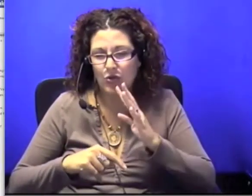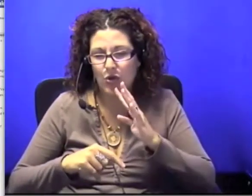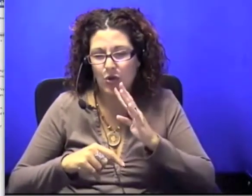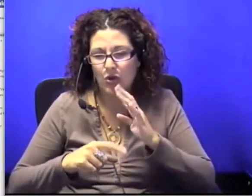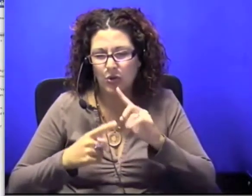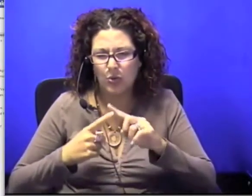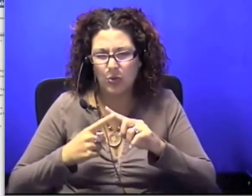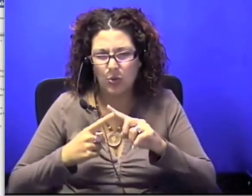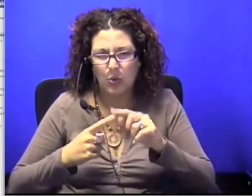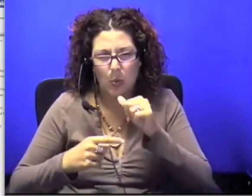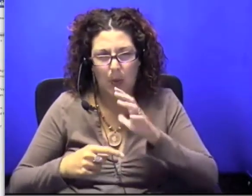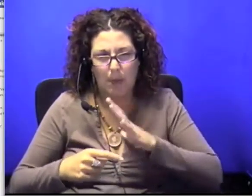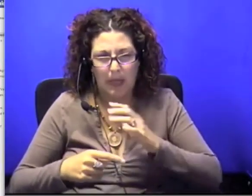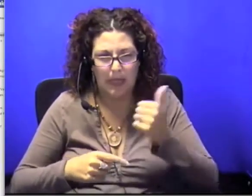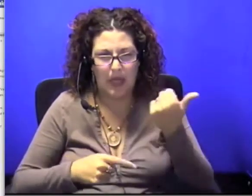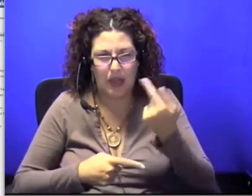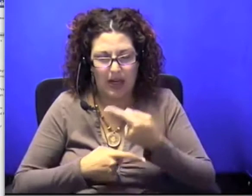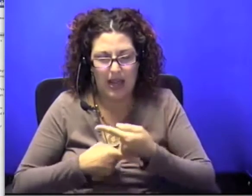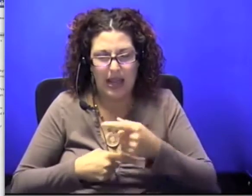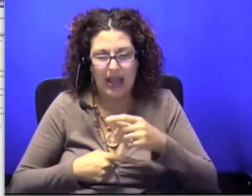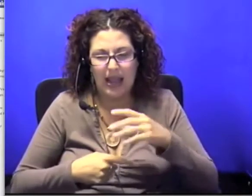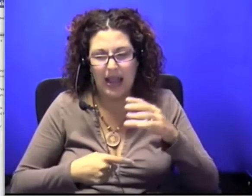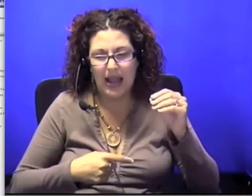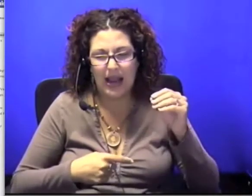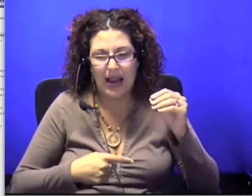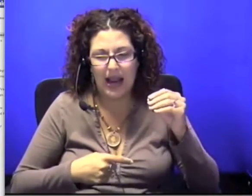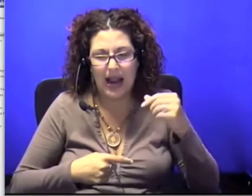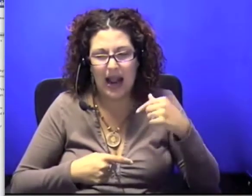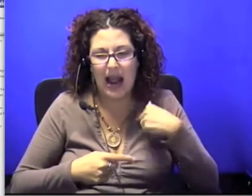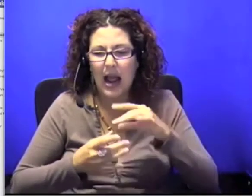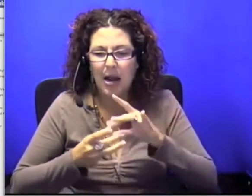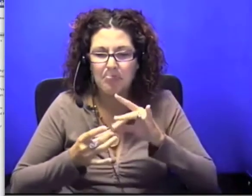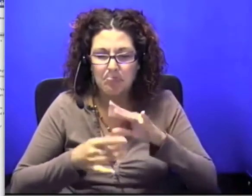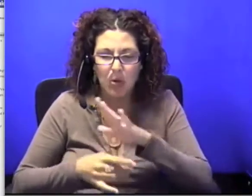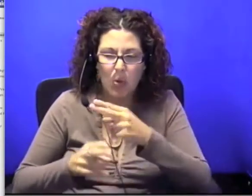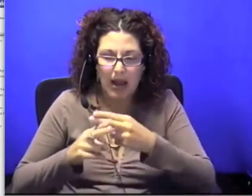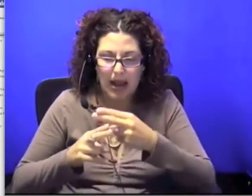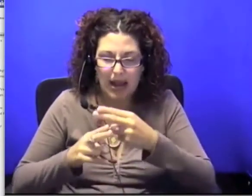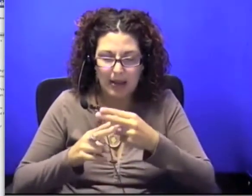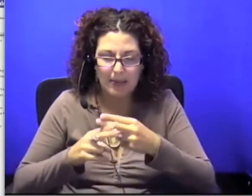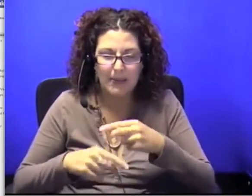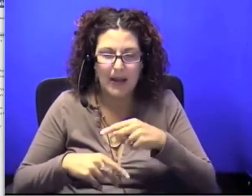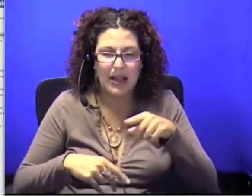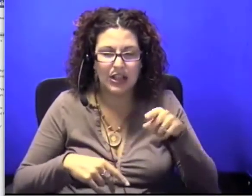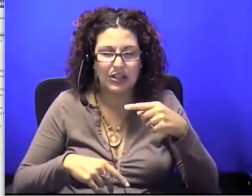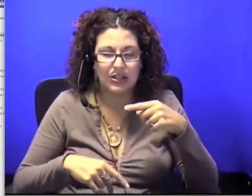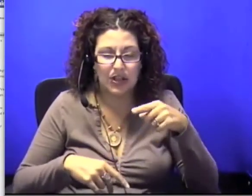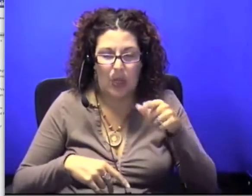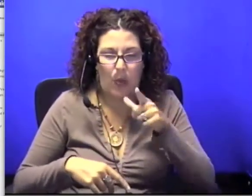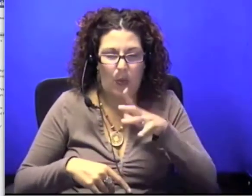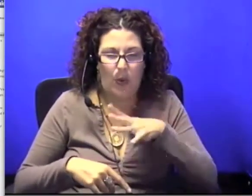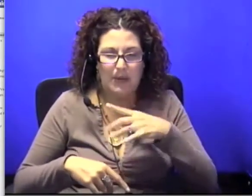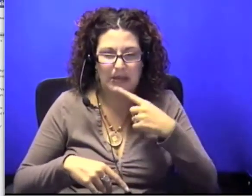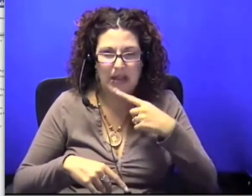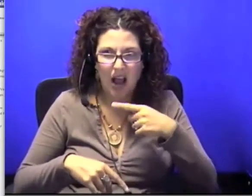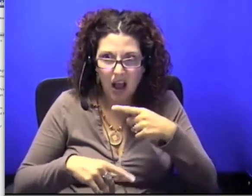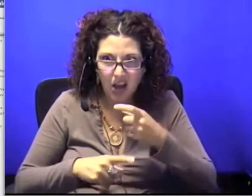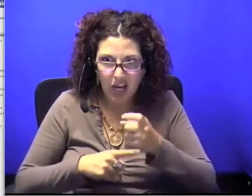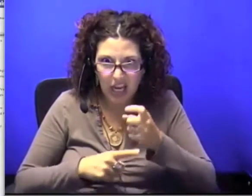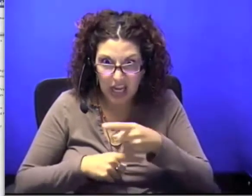a lovely lady the other day, and I had mentioned your name, and she said, she